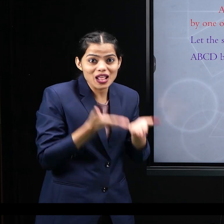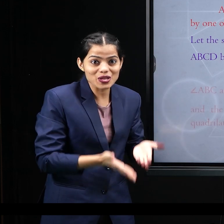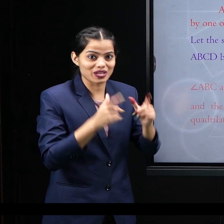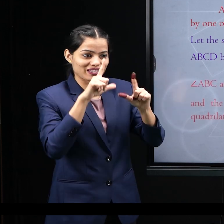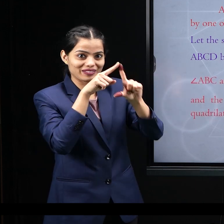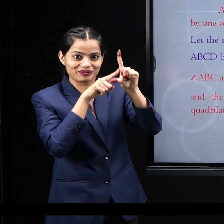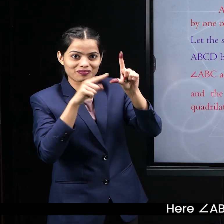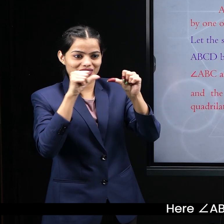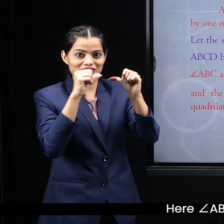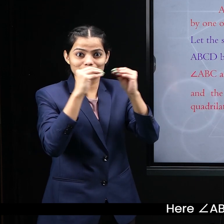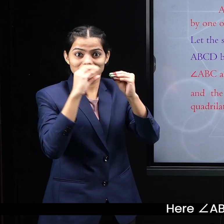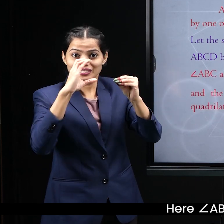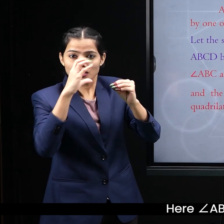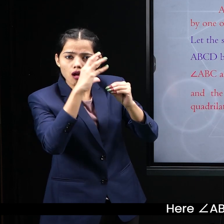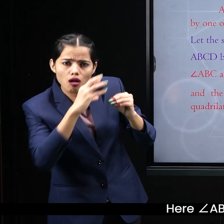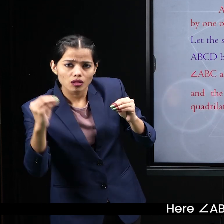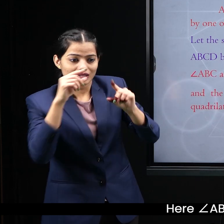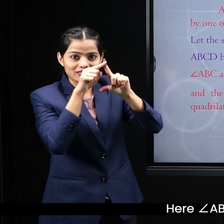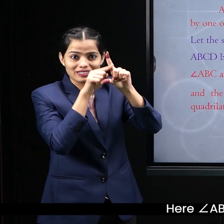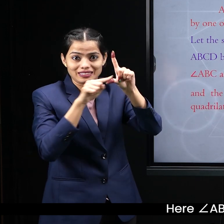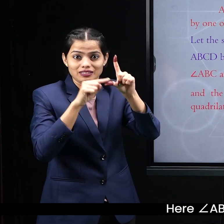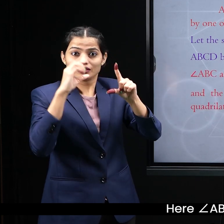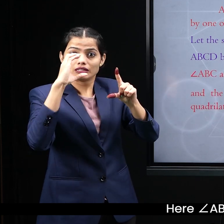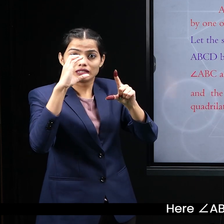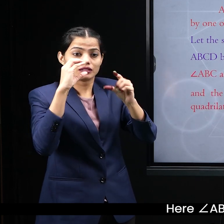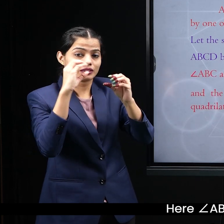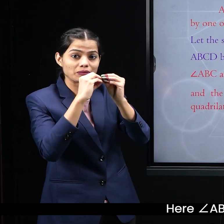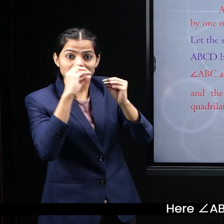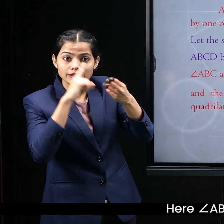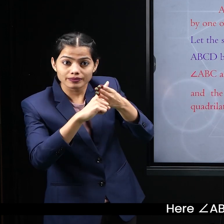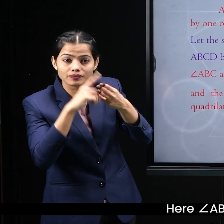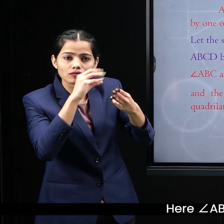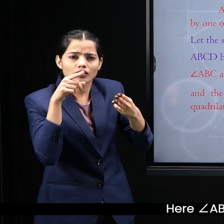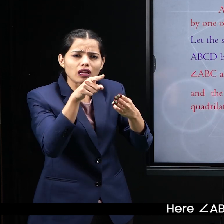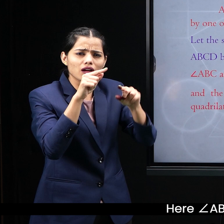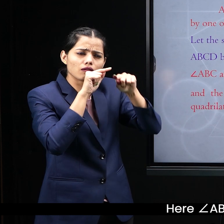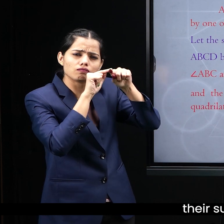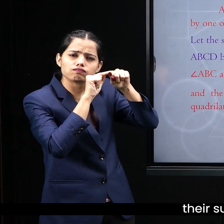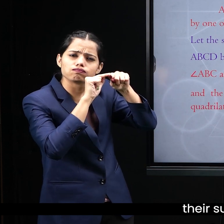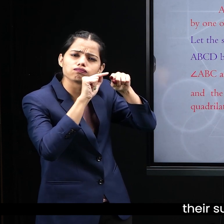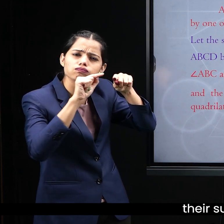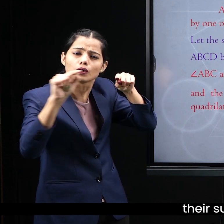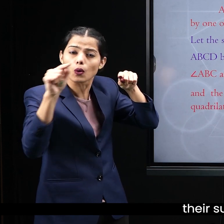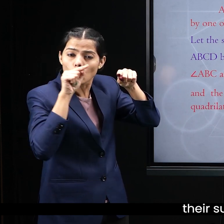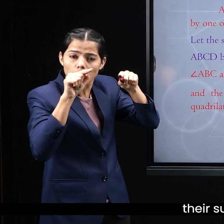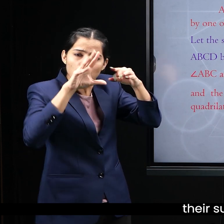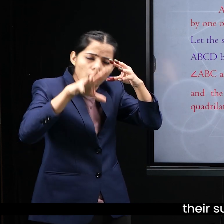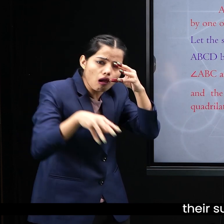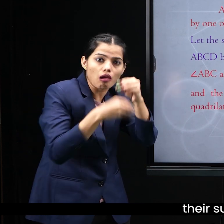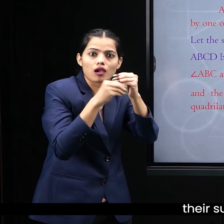Here, angle ABC and angle CBE are linear pair. Their sum is 180